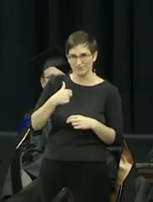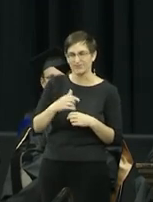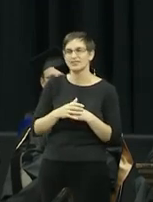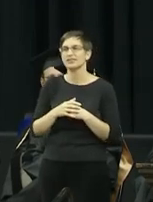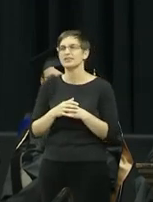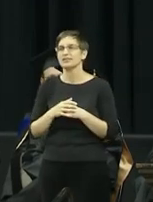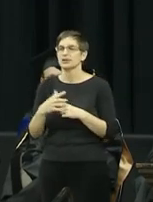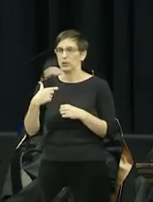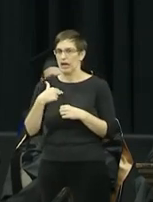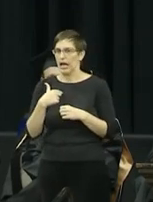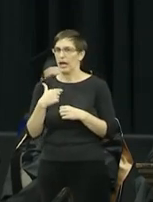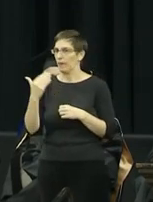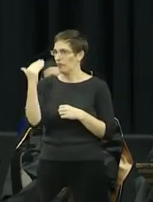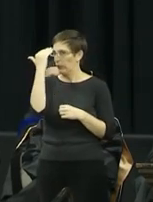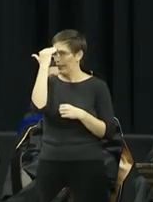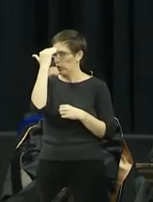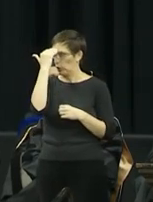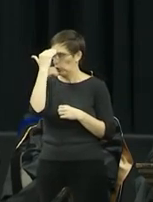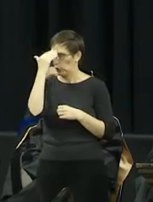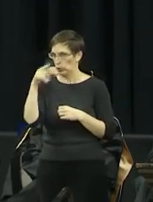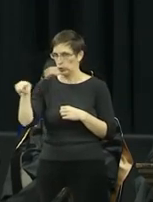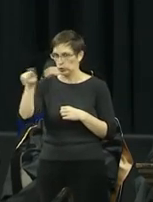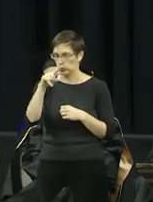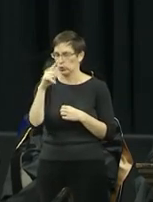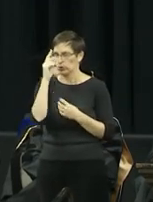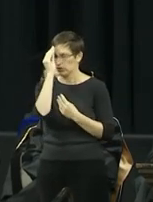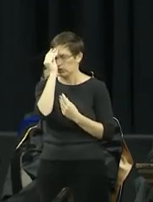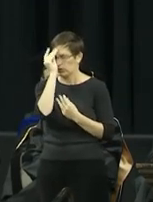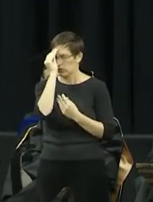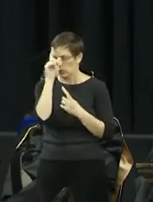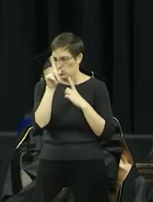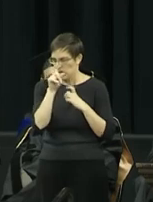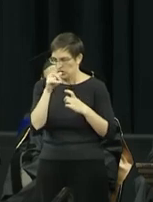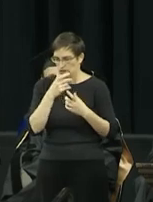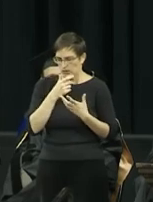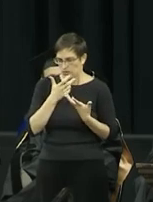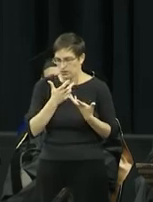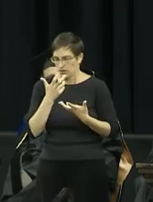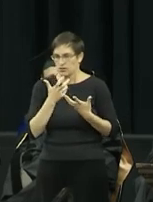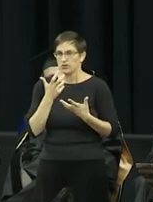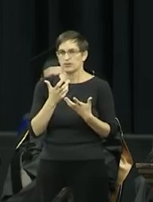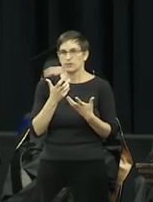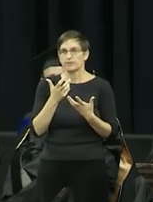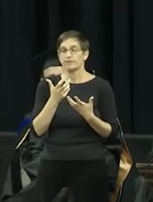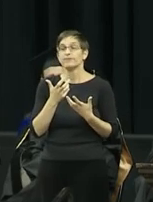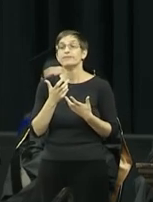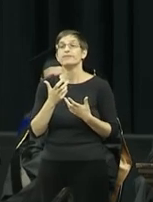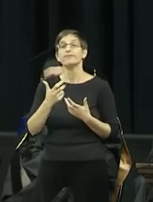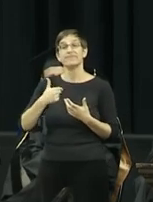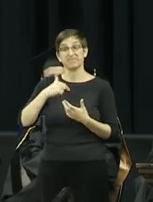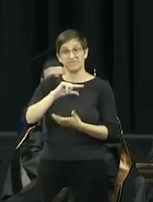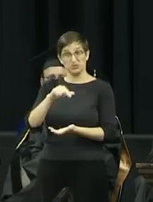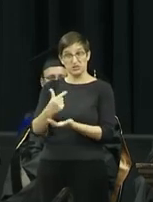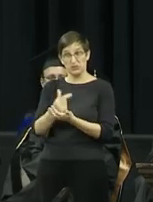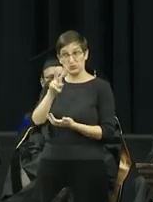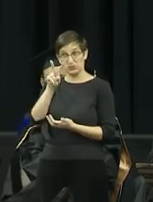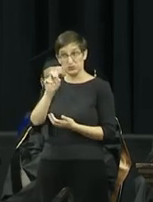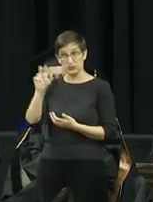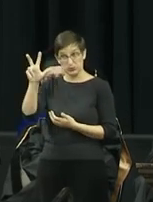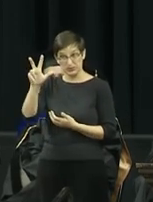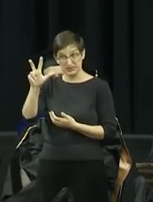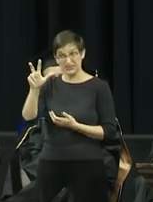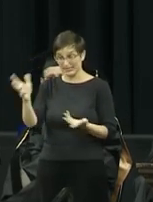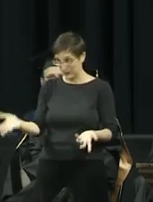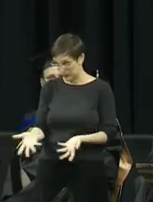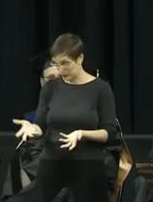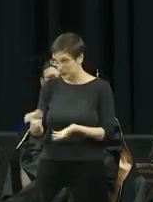deeply familiar with the questions that are going through your head. As a 2003 graduate of the University